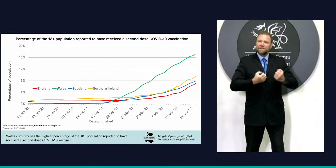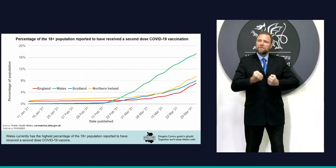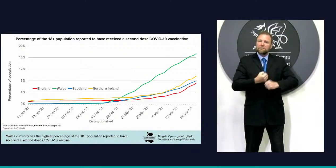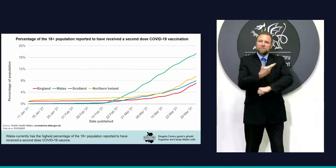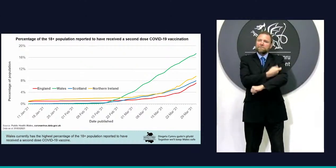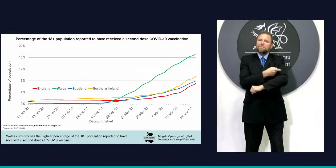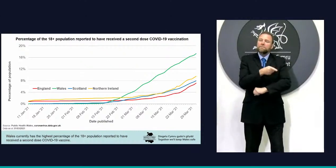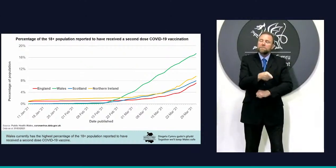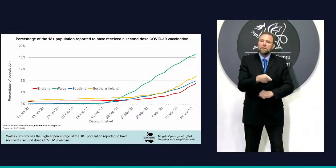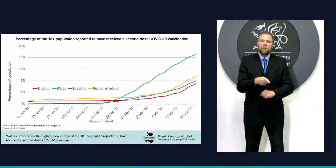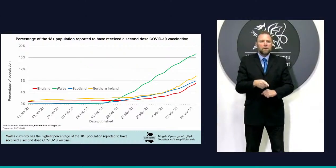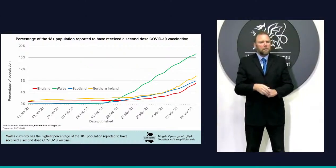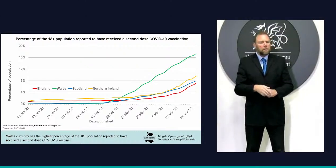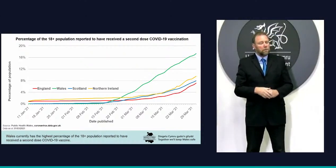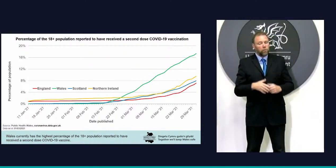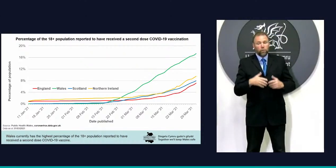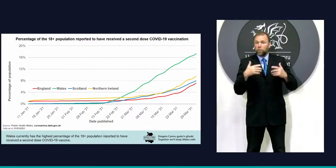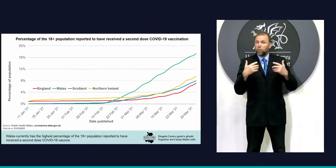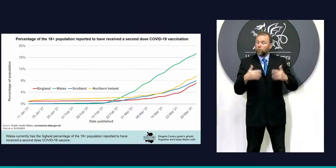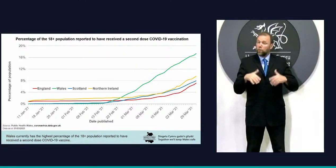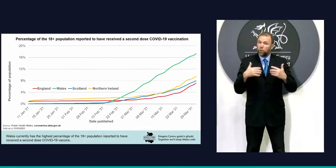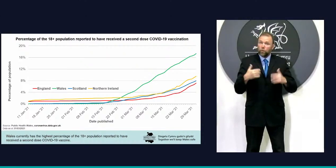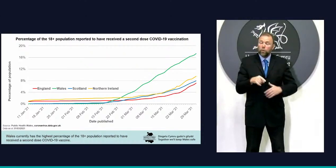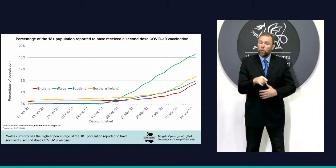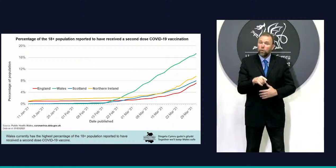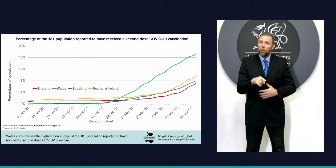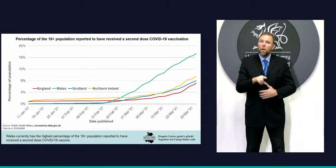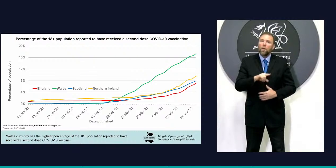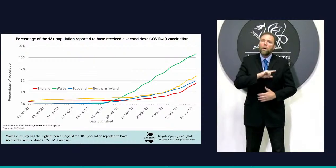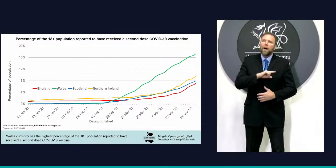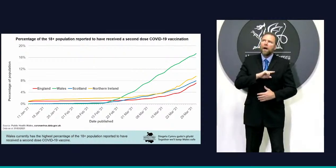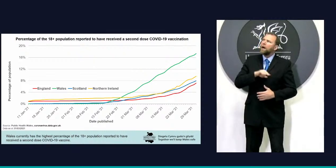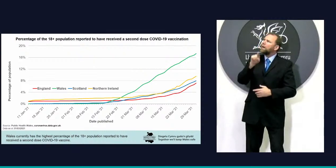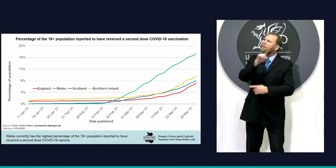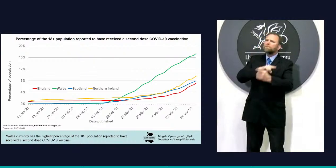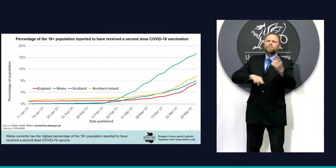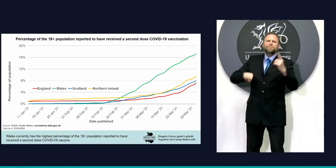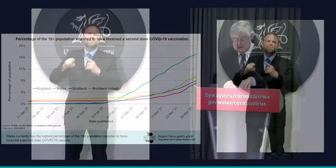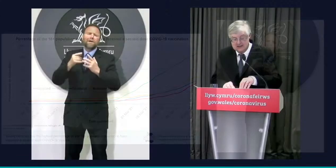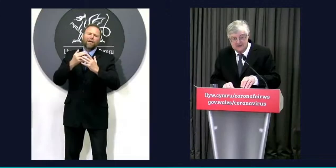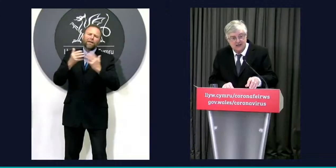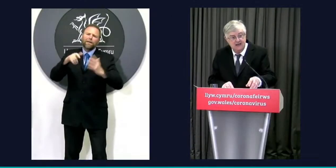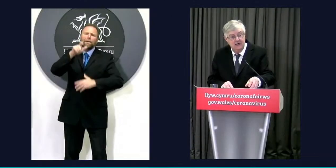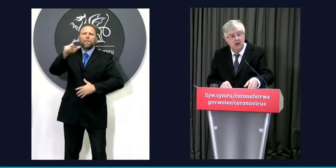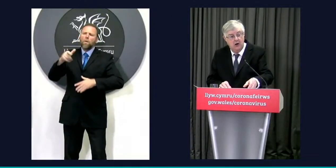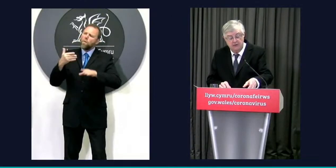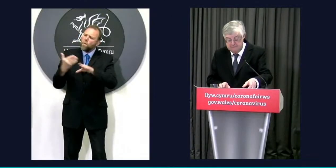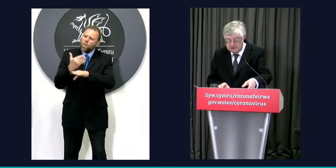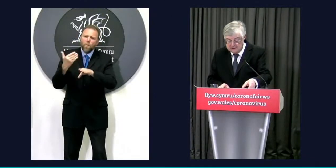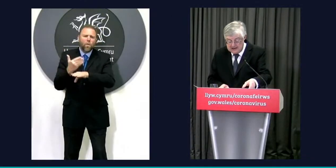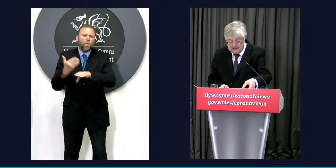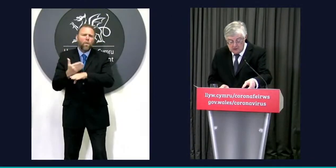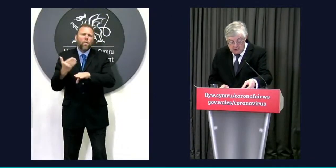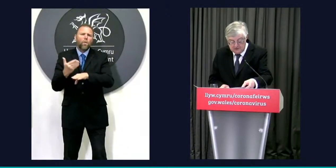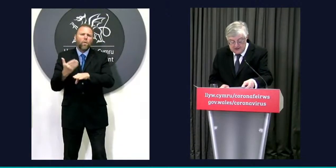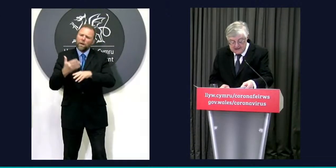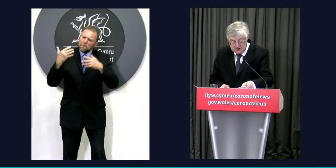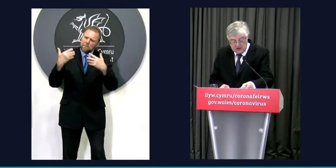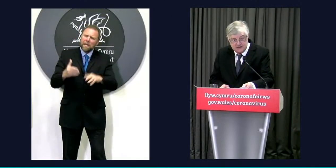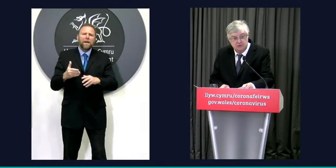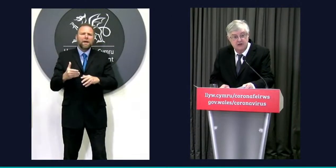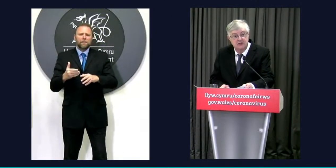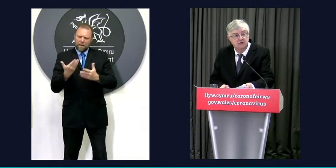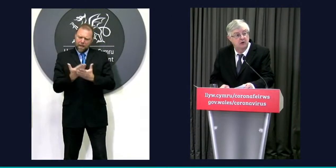truly remarkable effort, down to the hard work of thousands of people who have worked so tirelessly on the front line of